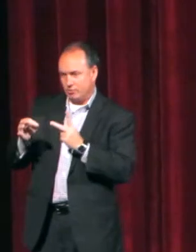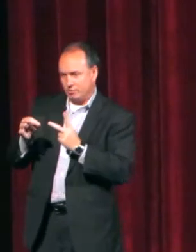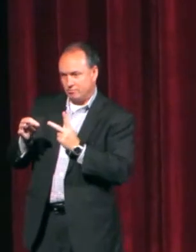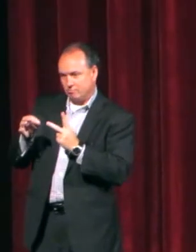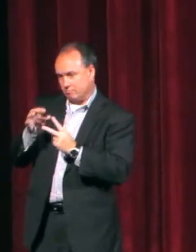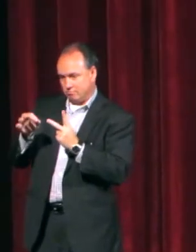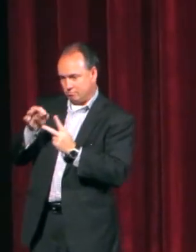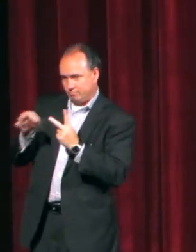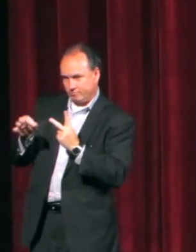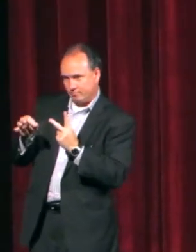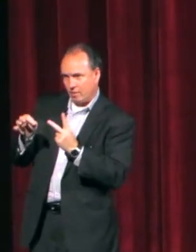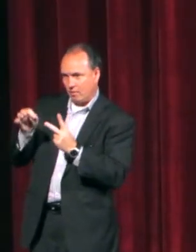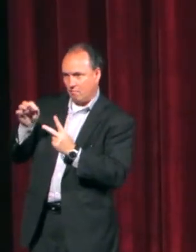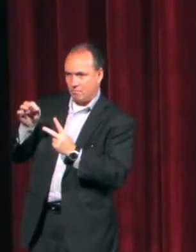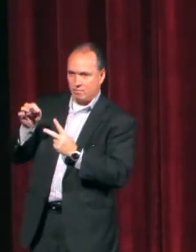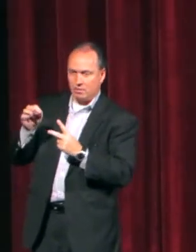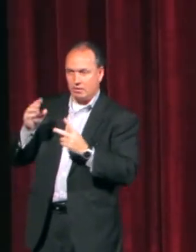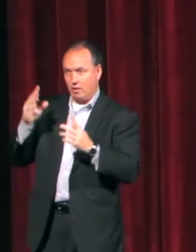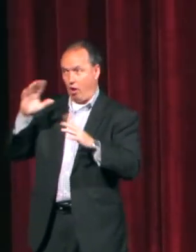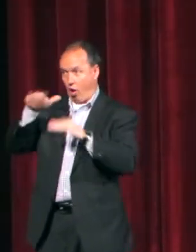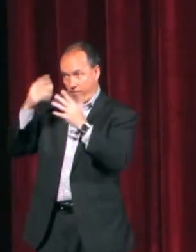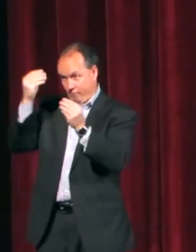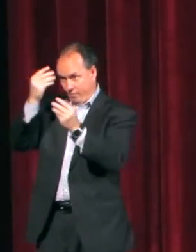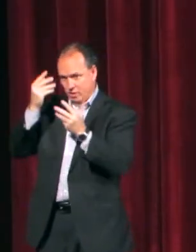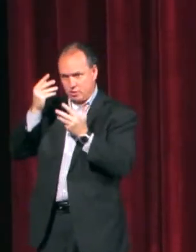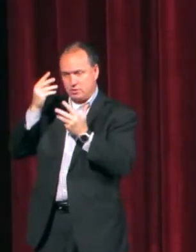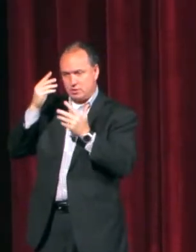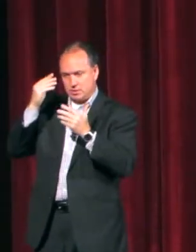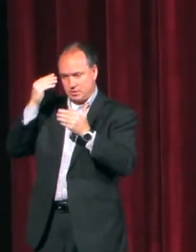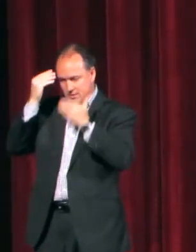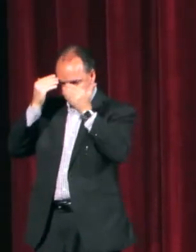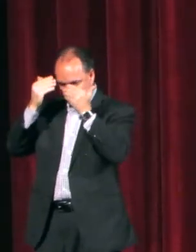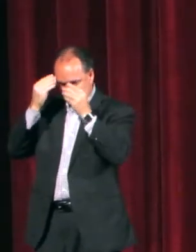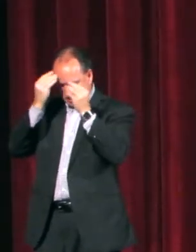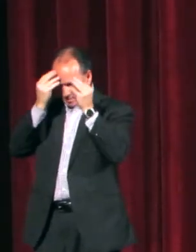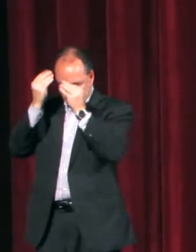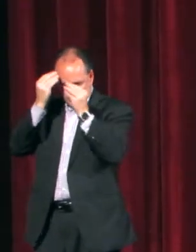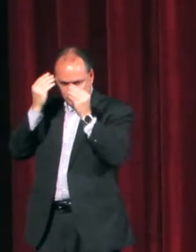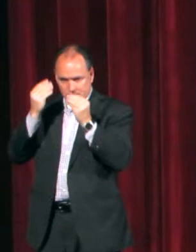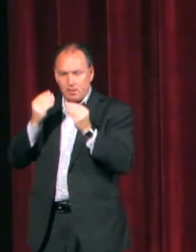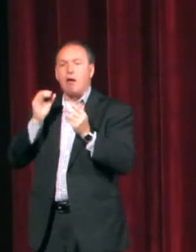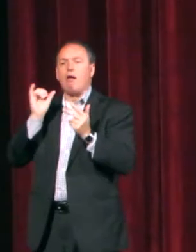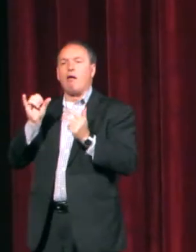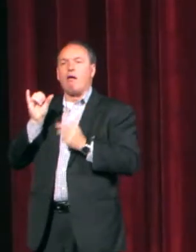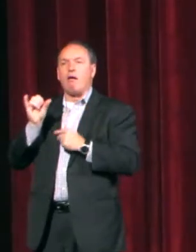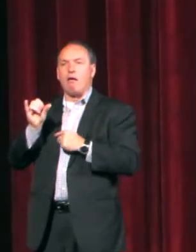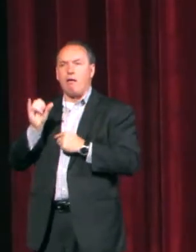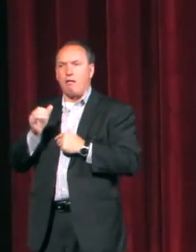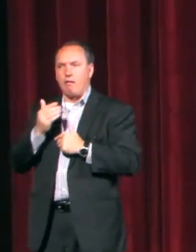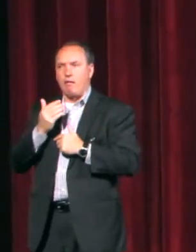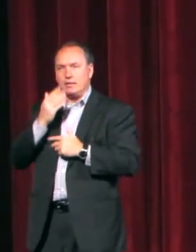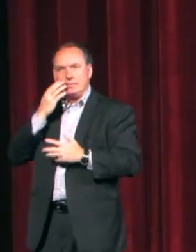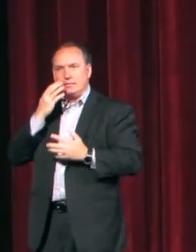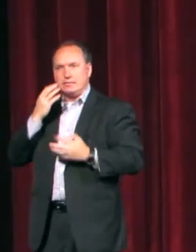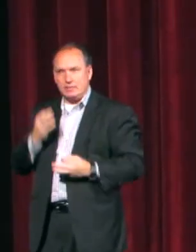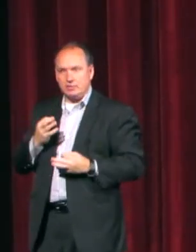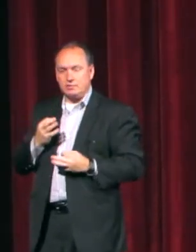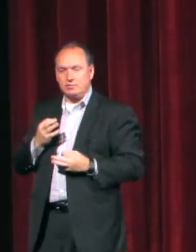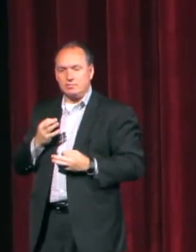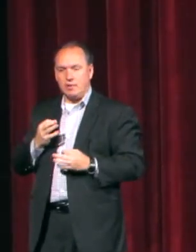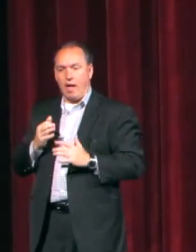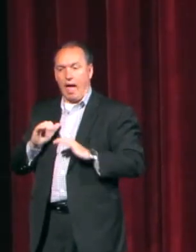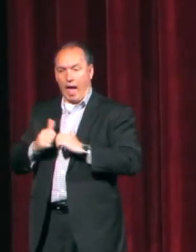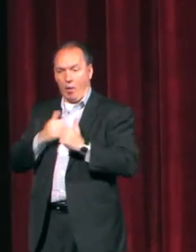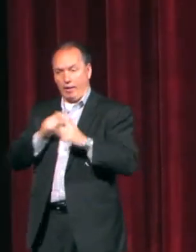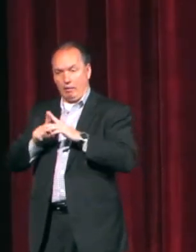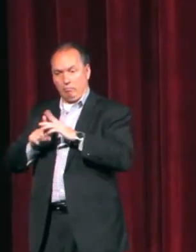approach. They take all the information in, they process it, and say, okay, this decision is gonna be the one that's gonna get me